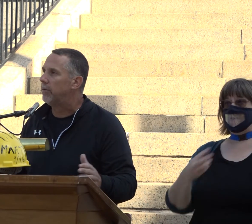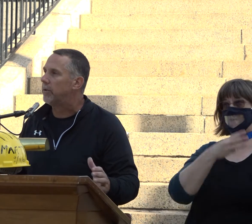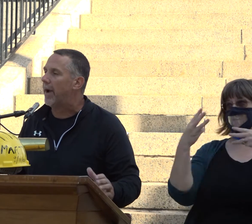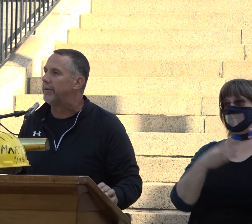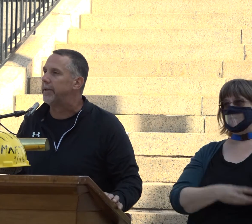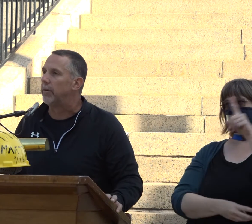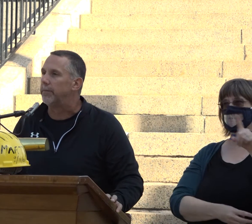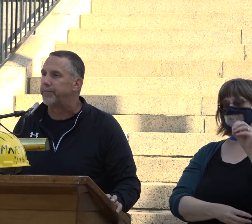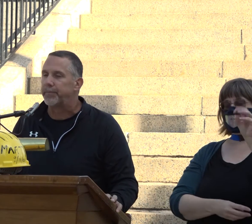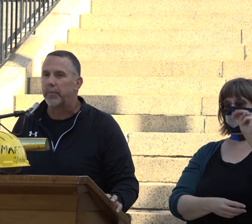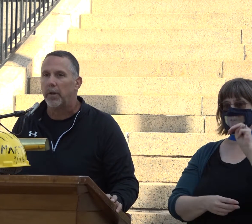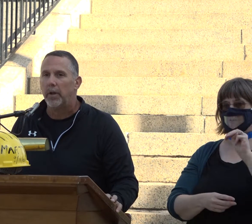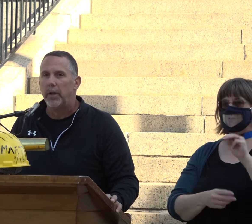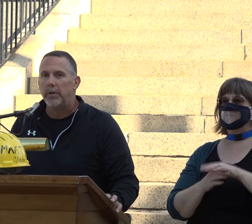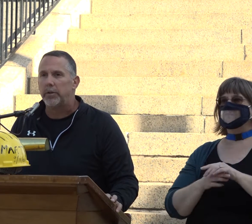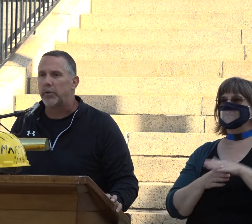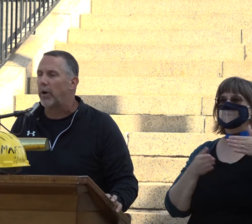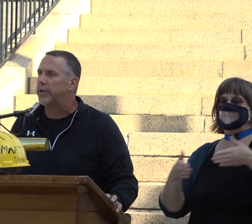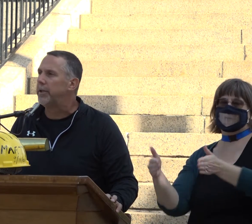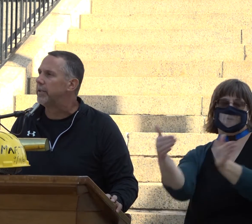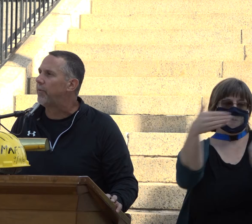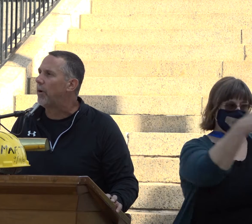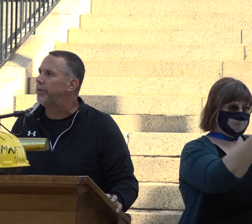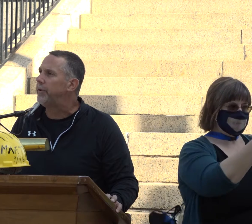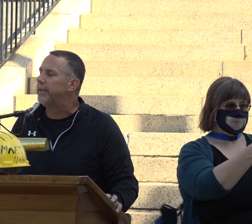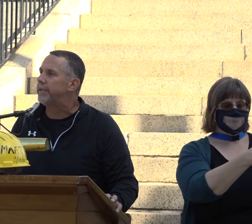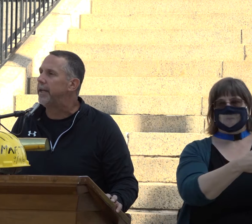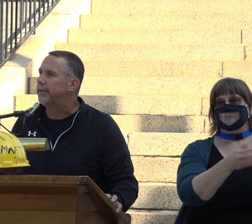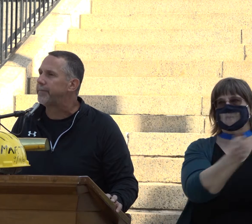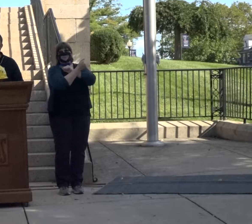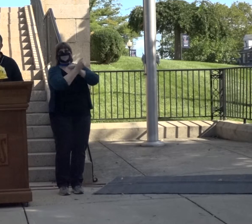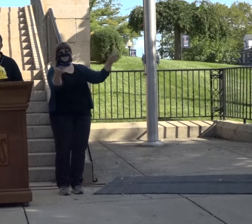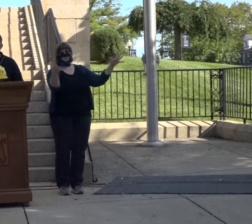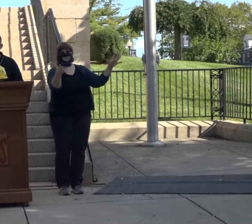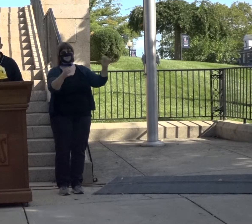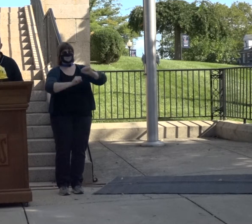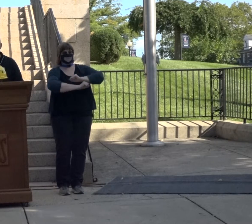and there was Ground Zero. Destruction as far as you can see.